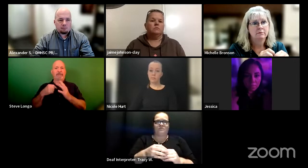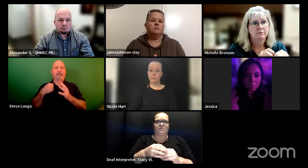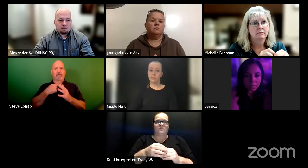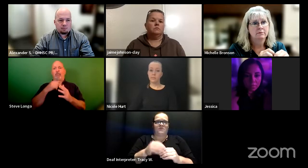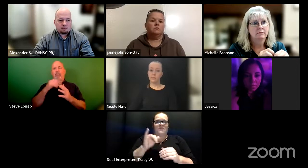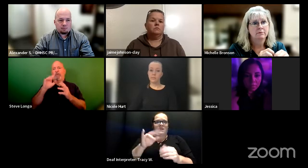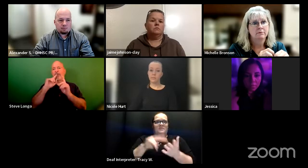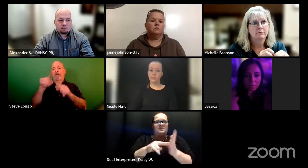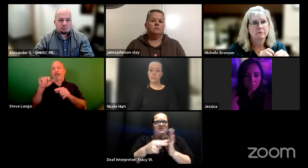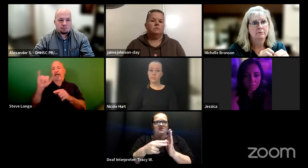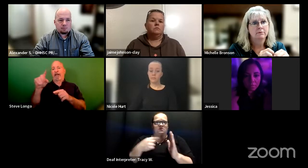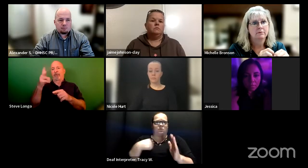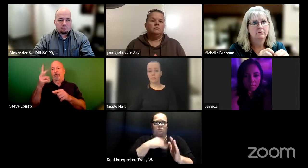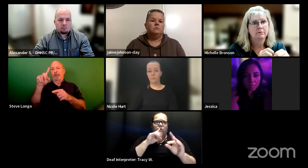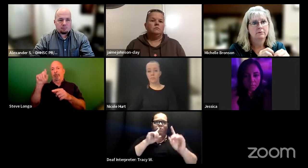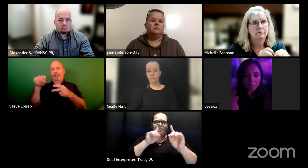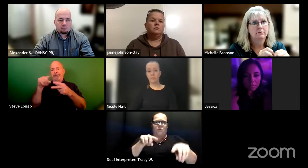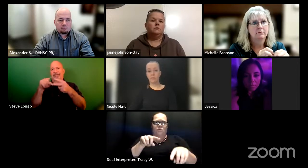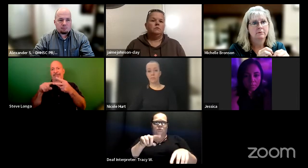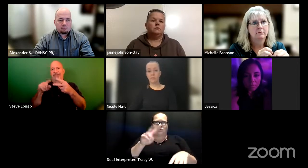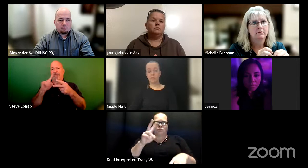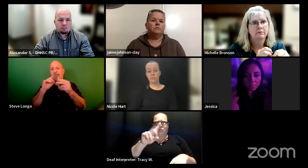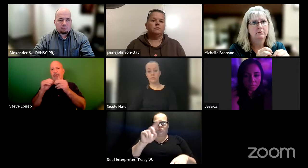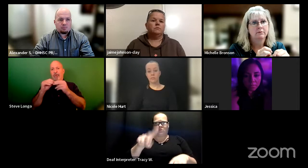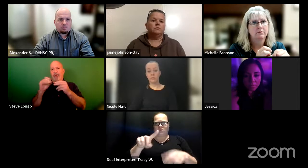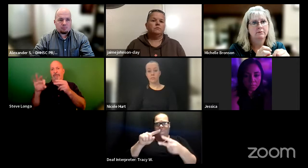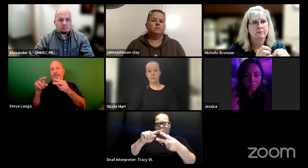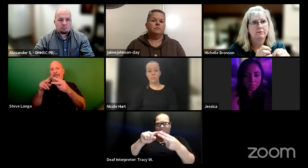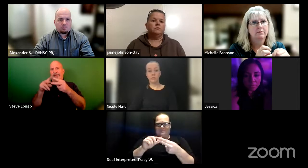we will go back to meeting at DHHSC.